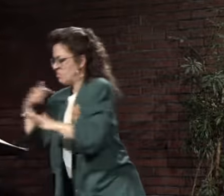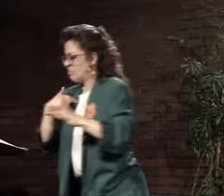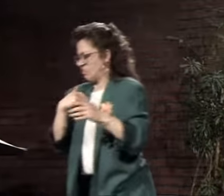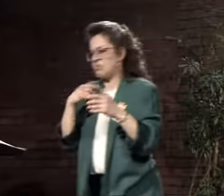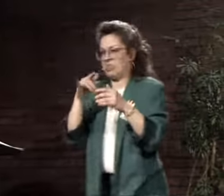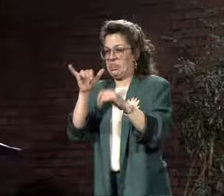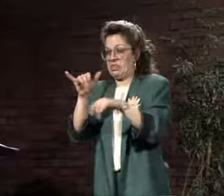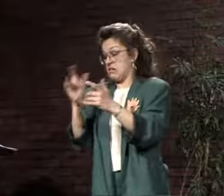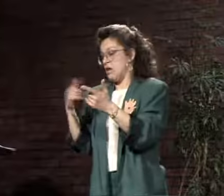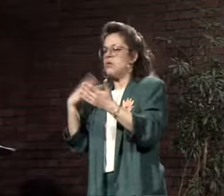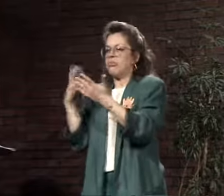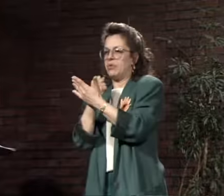Okay.